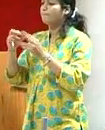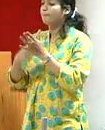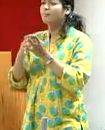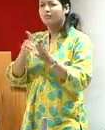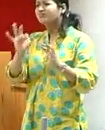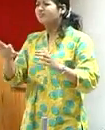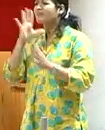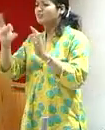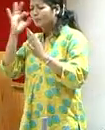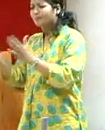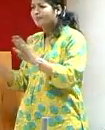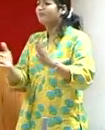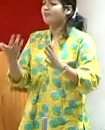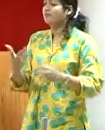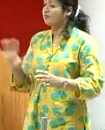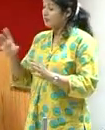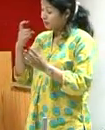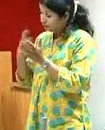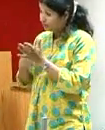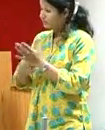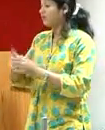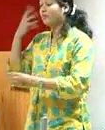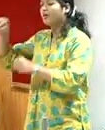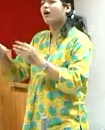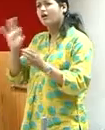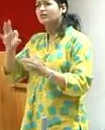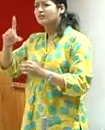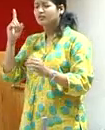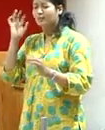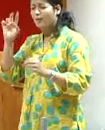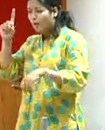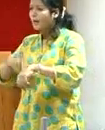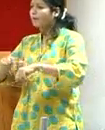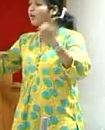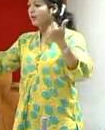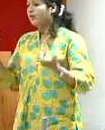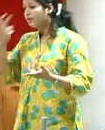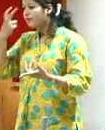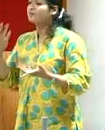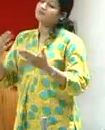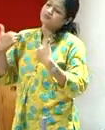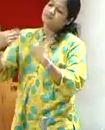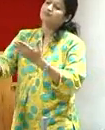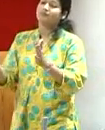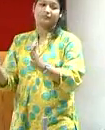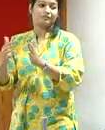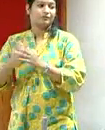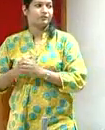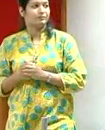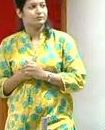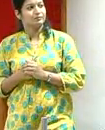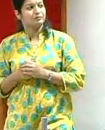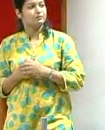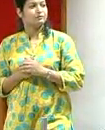directing the railways to fulfill within 6 months the entire backlog of posts and include persons with disabilities in the technical